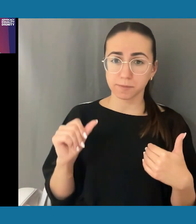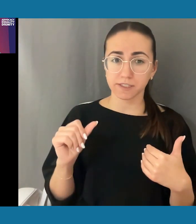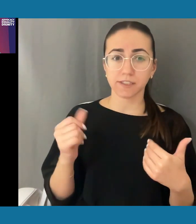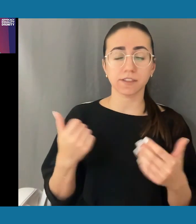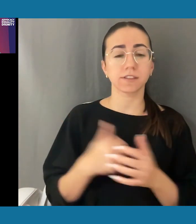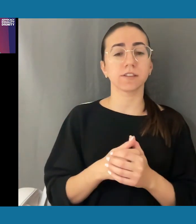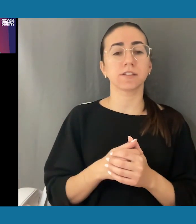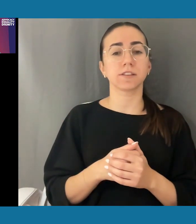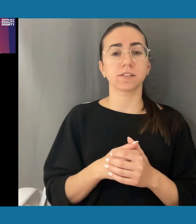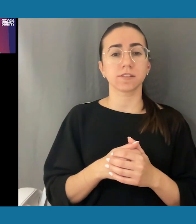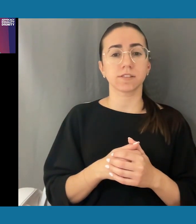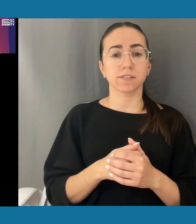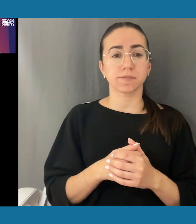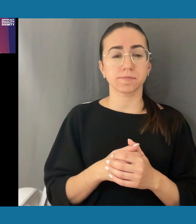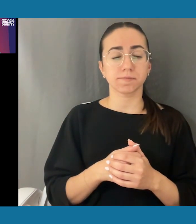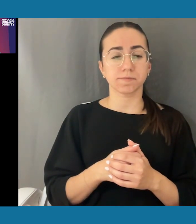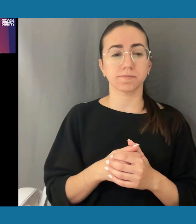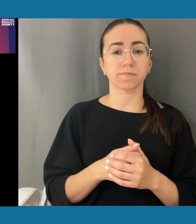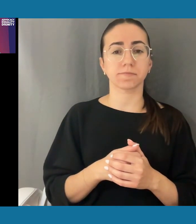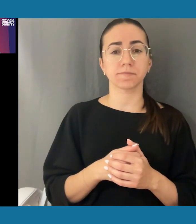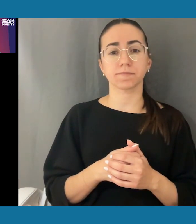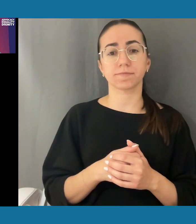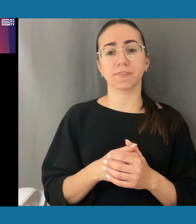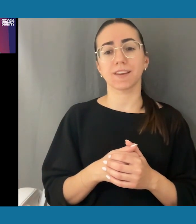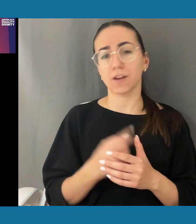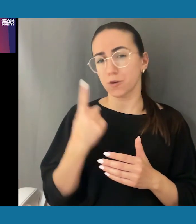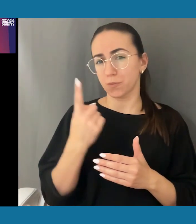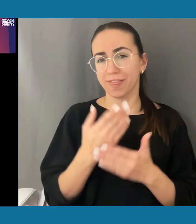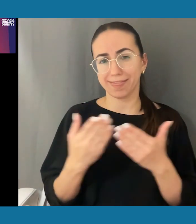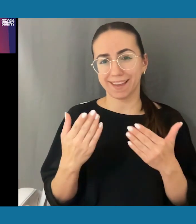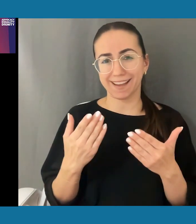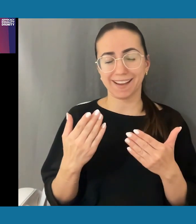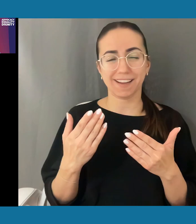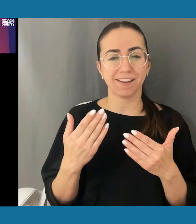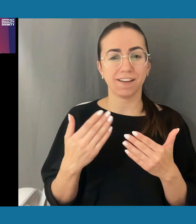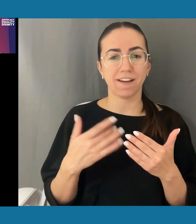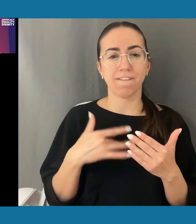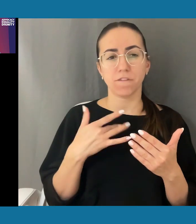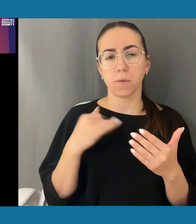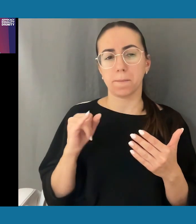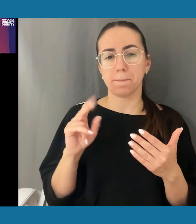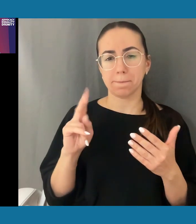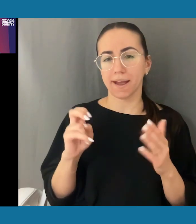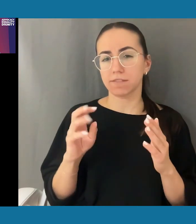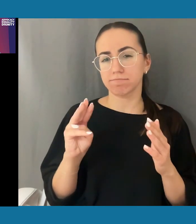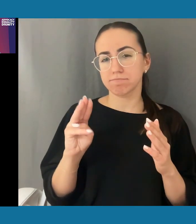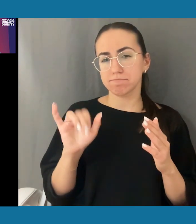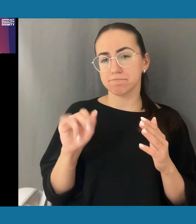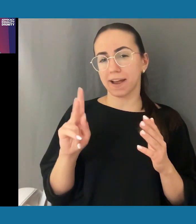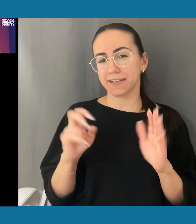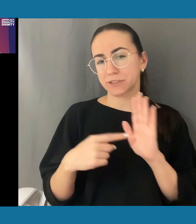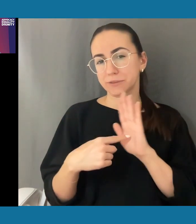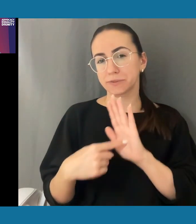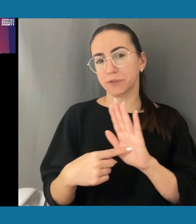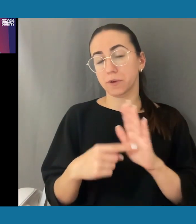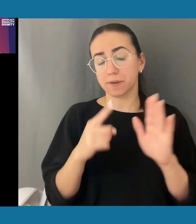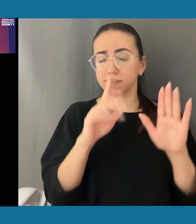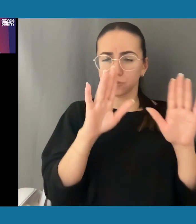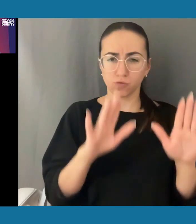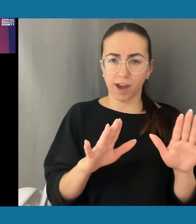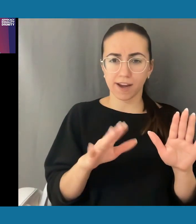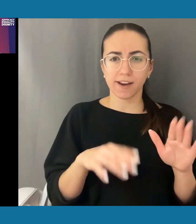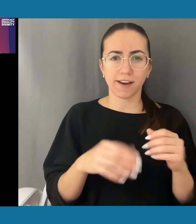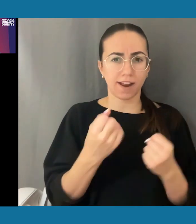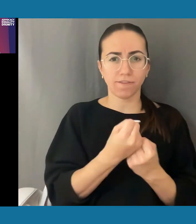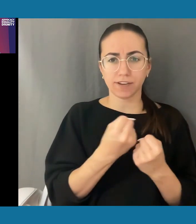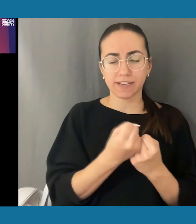the thing that Mike, I think, really illustrates, aside from the incredible impact that self-advocates can have, is